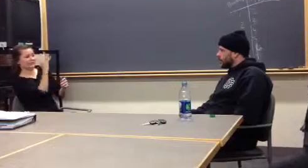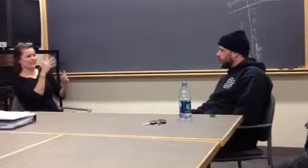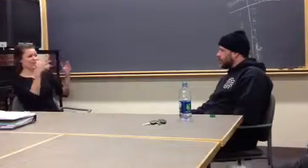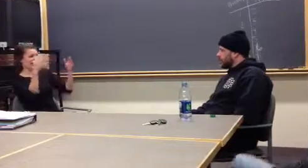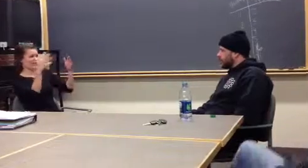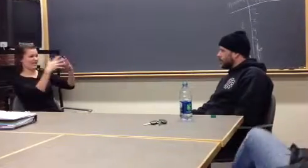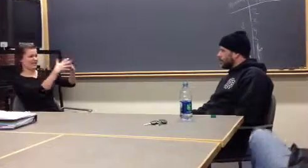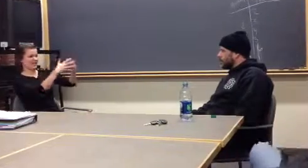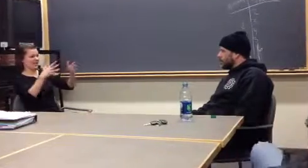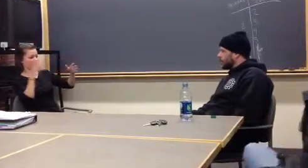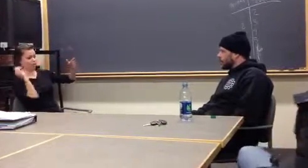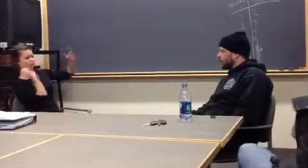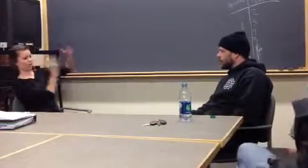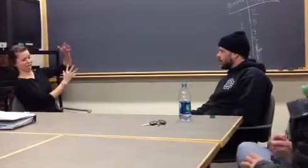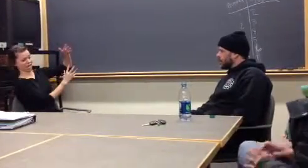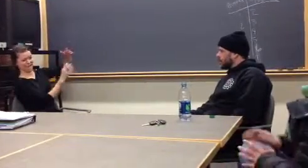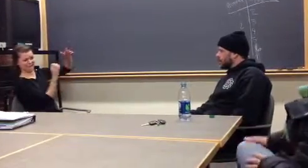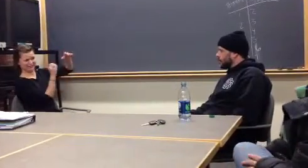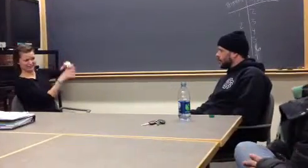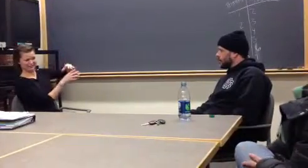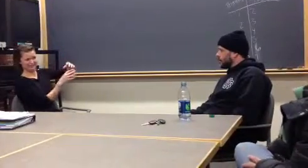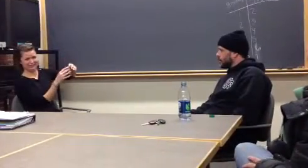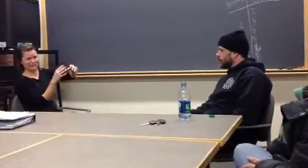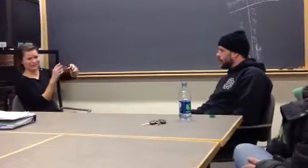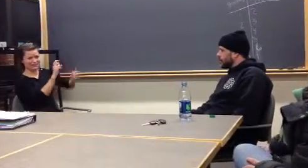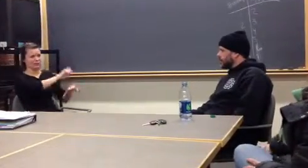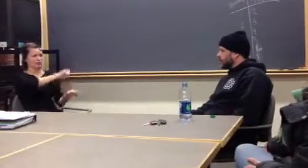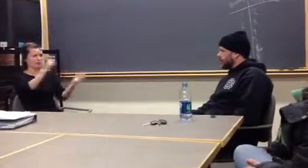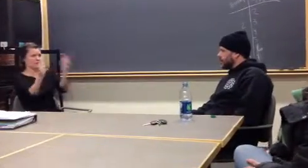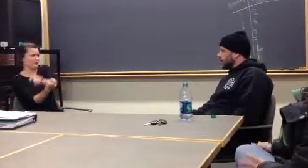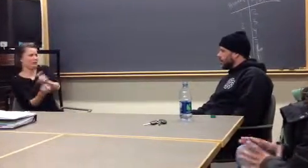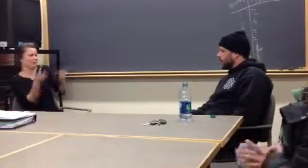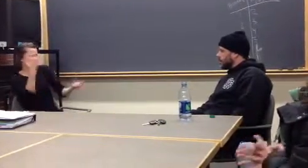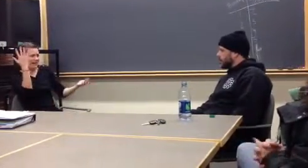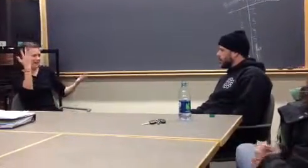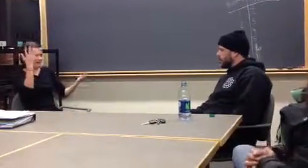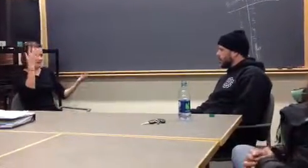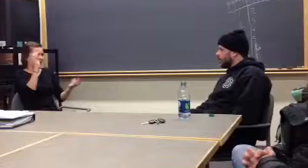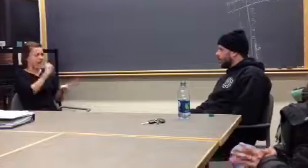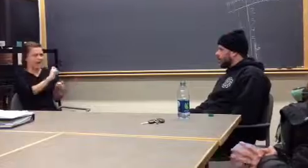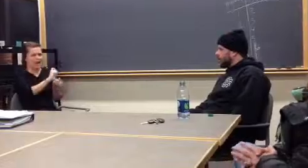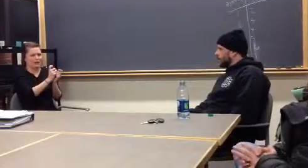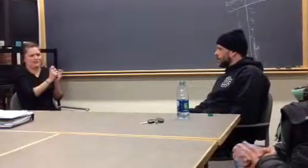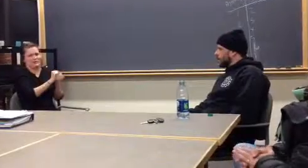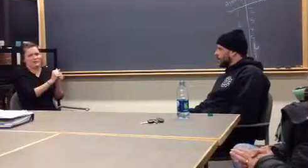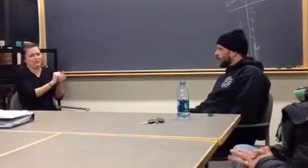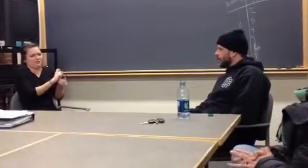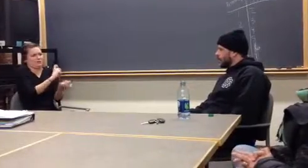switch and go back the other way. How do they switch teams? Or sides, I don't